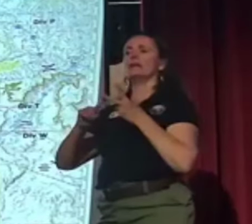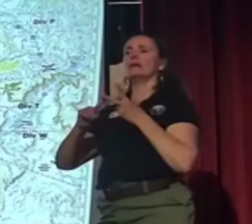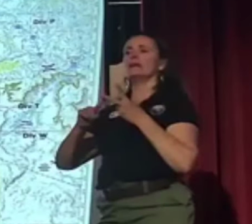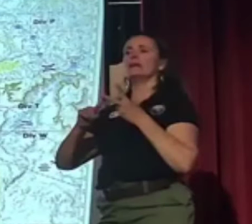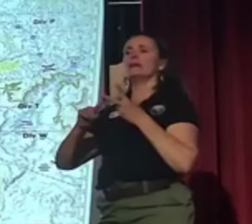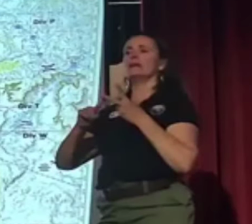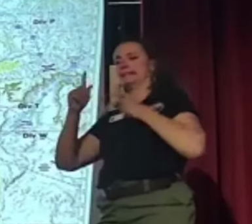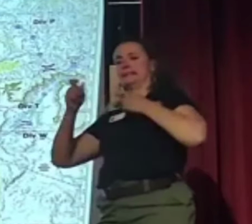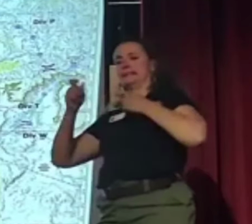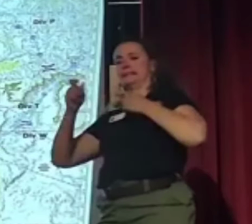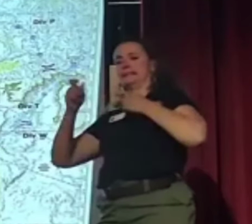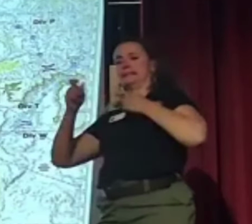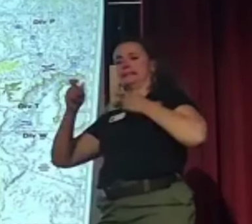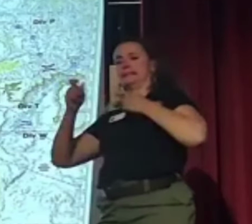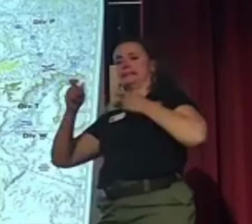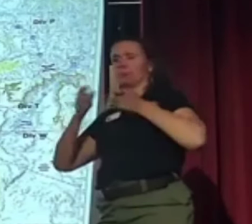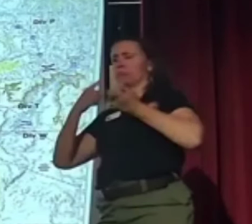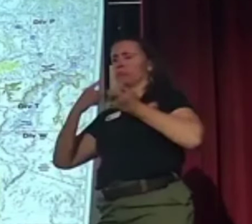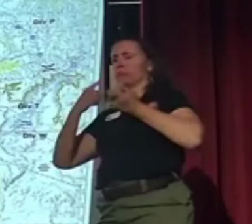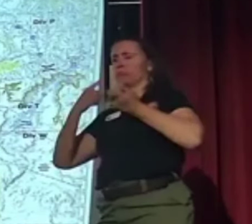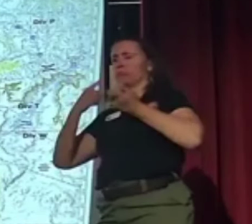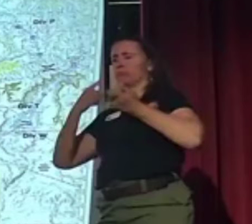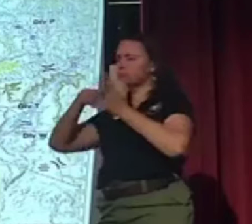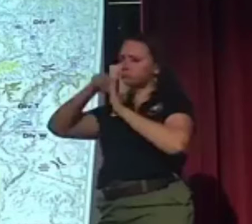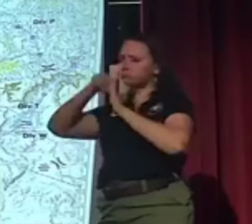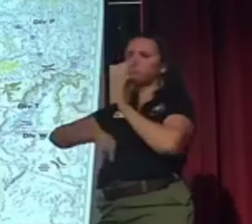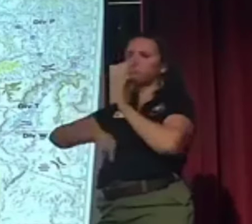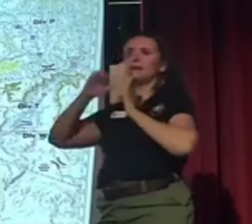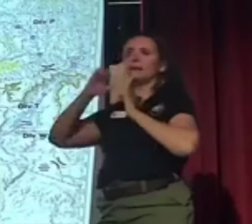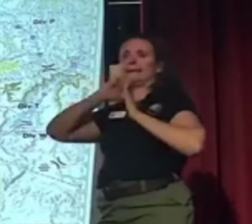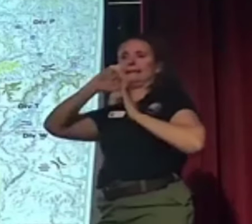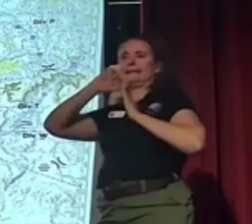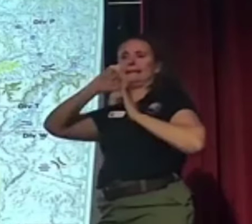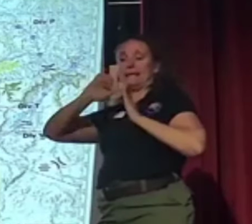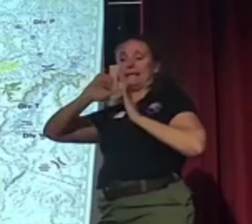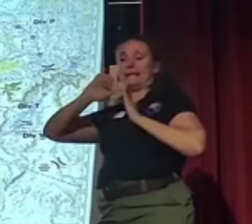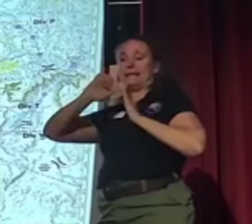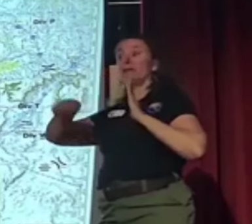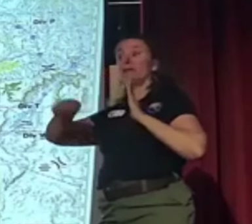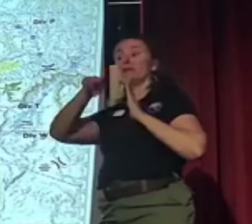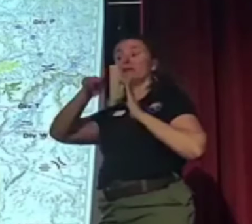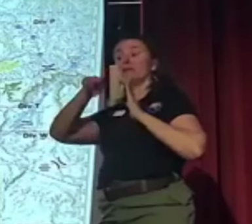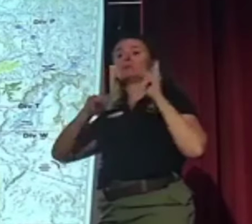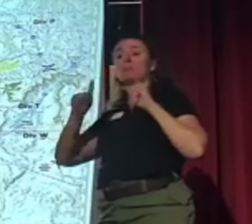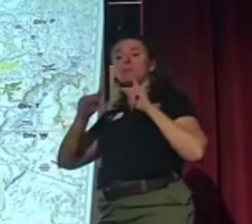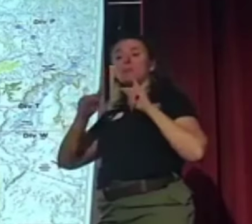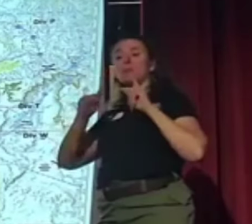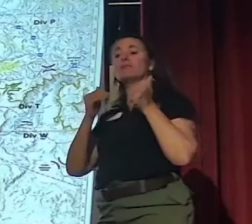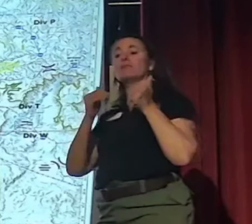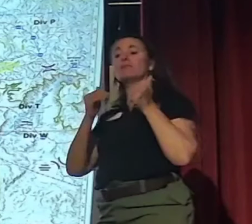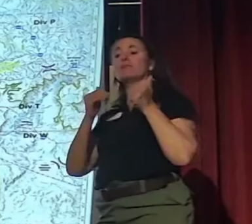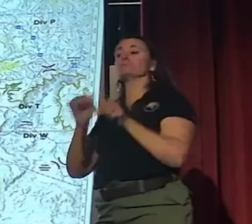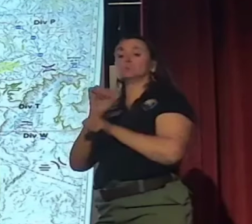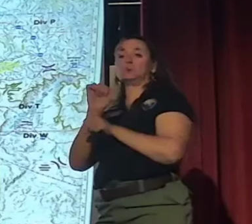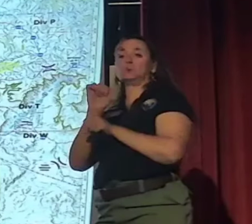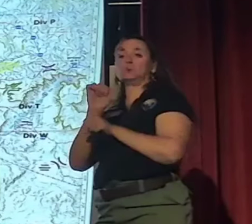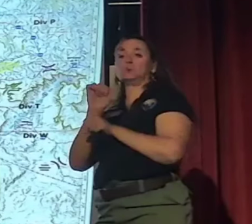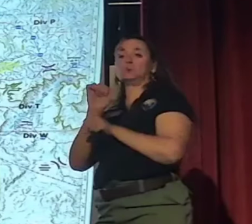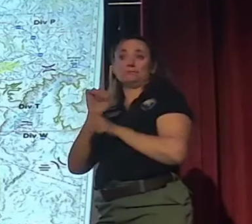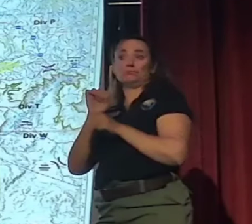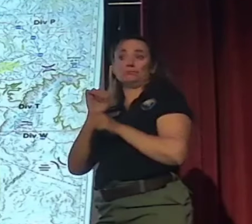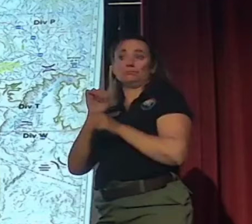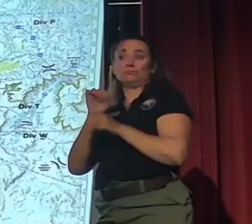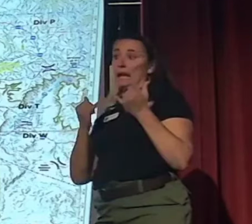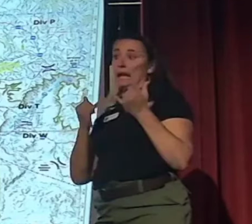That's been discussed every single day, and those folks are beginning to carry on that operation, likely as we speak or